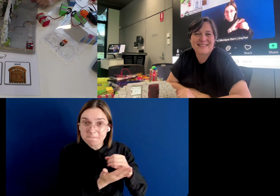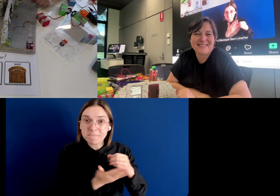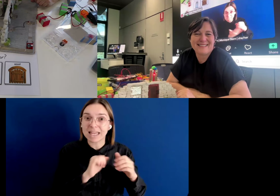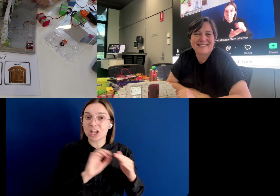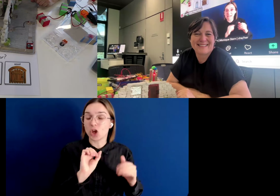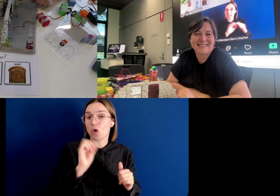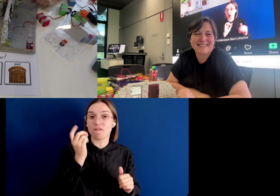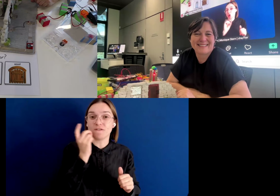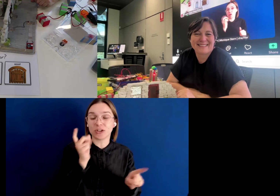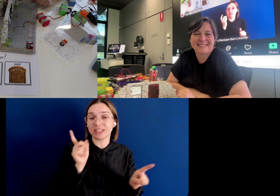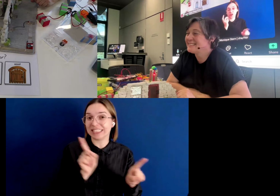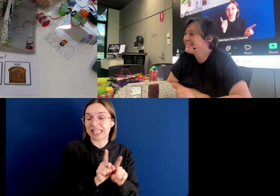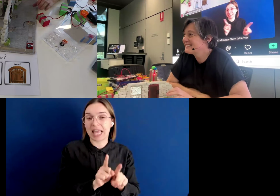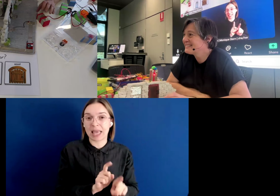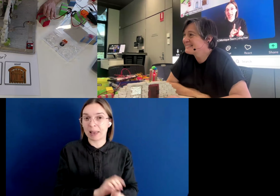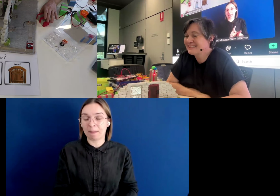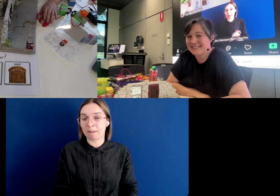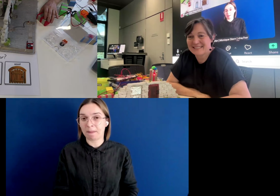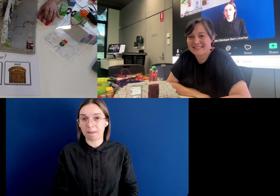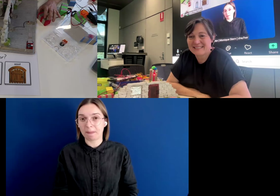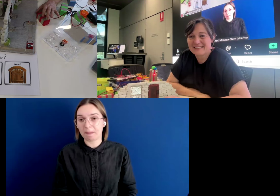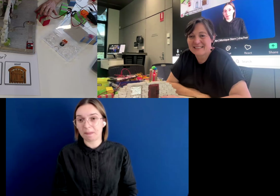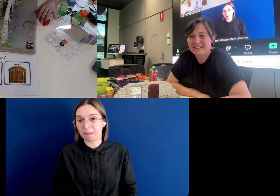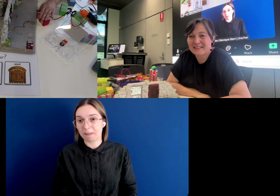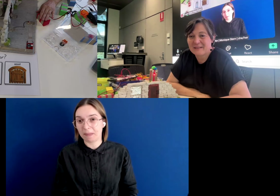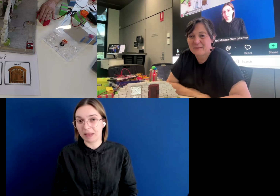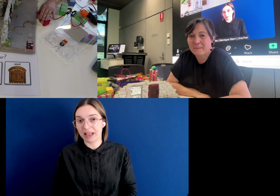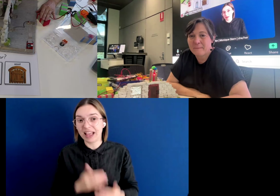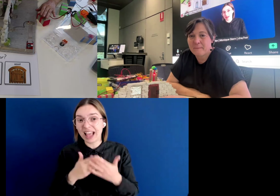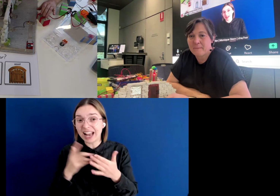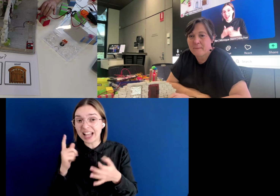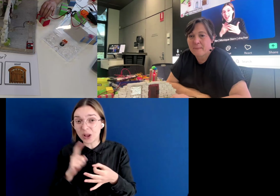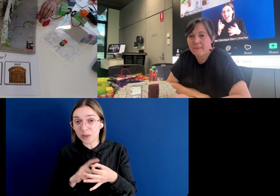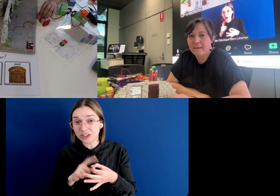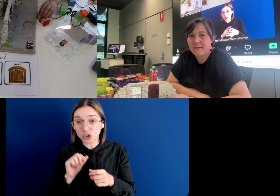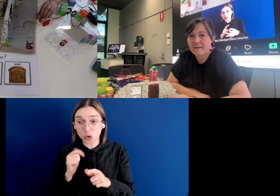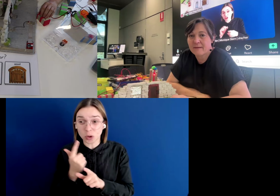Any other questions? It's not a question, but it's a comment from